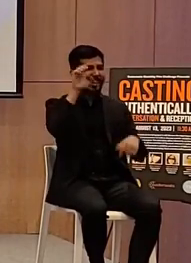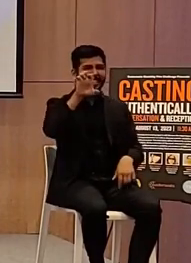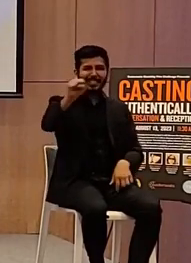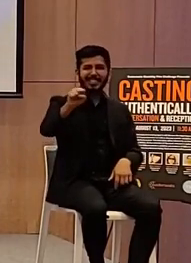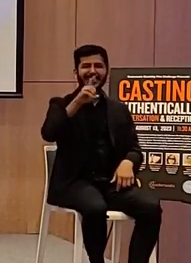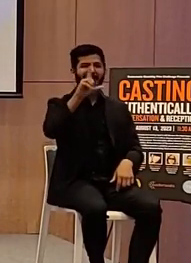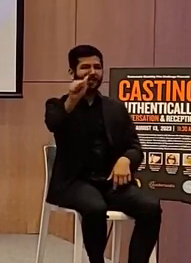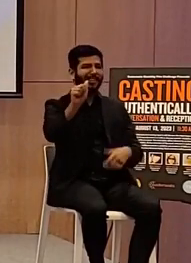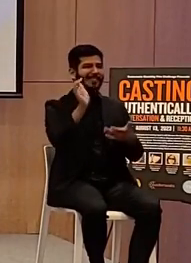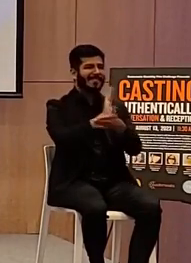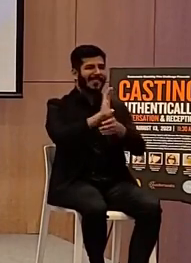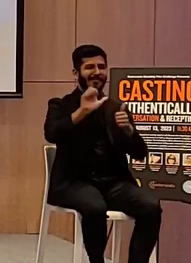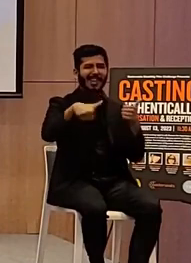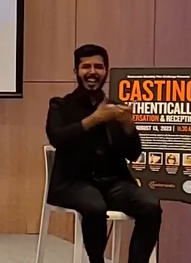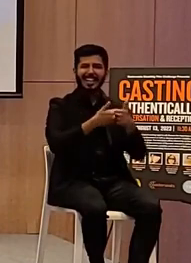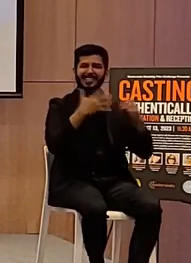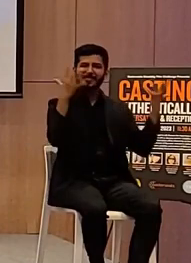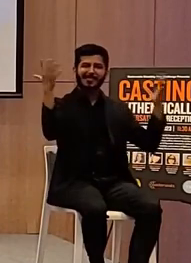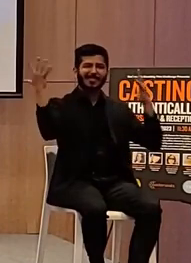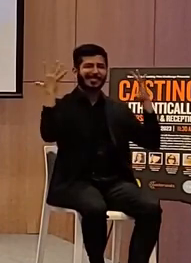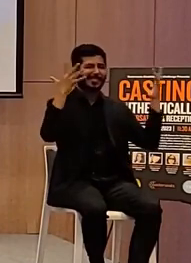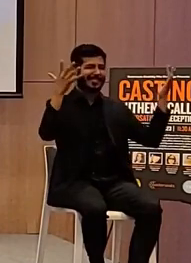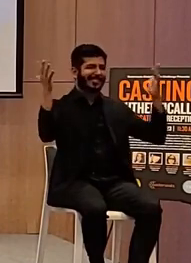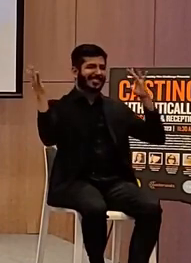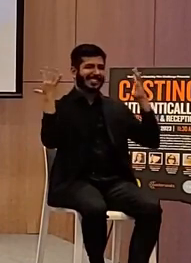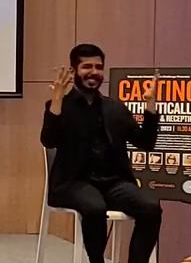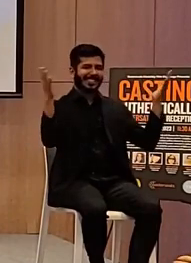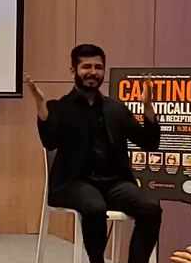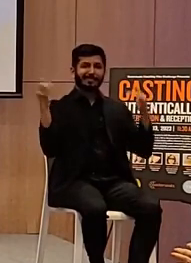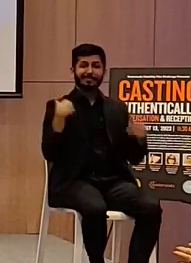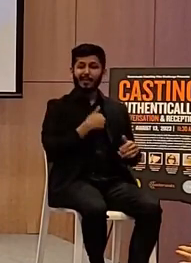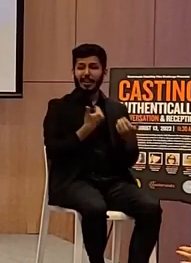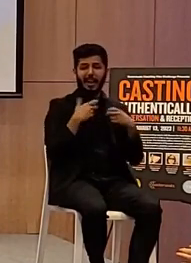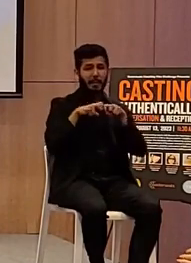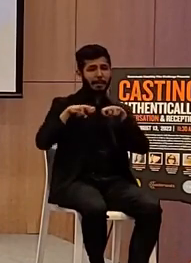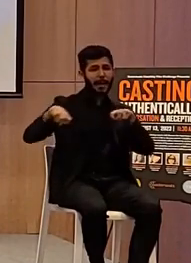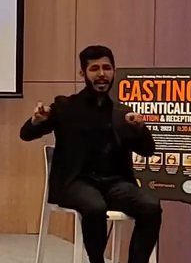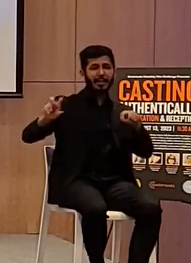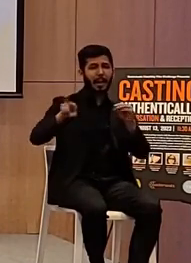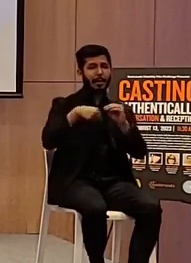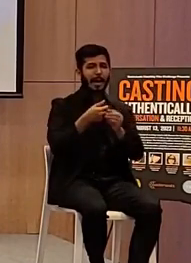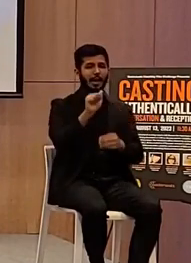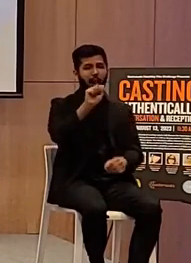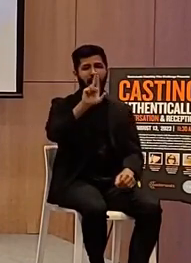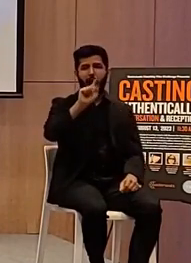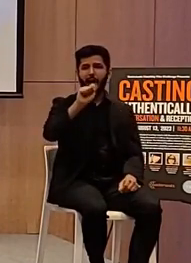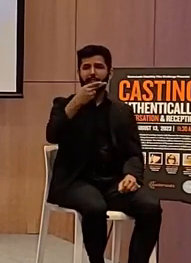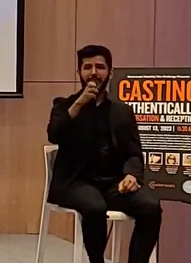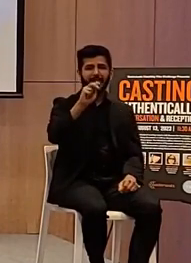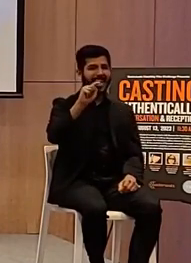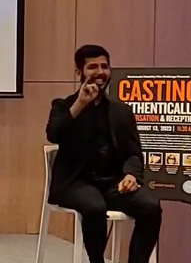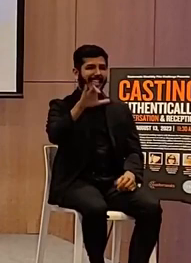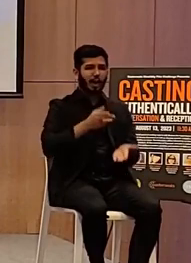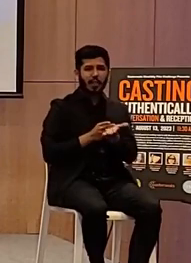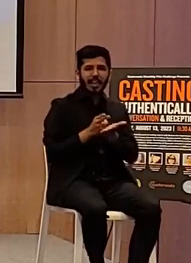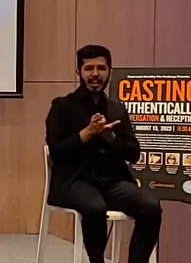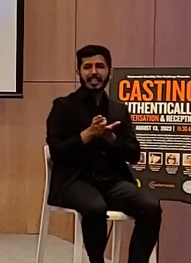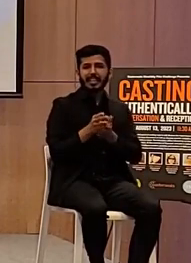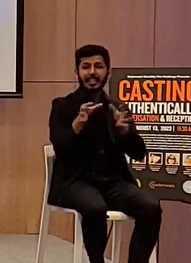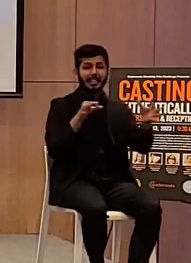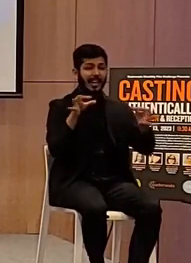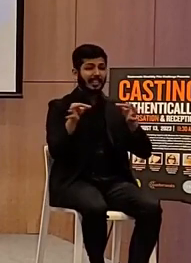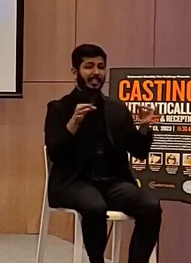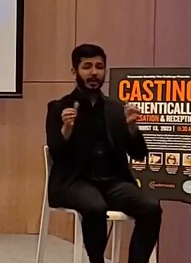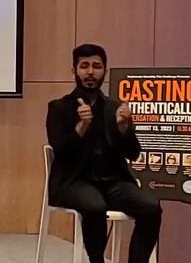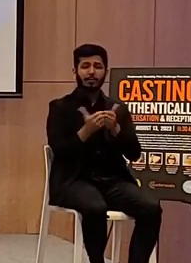Film Challenge. And we have a panel on authentic casting in partnership with the CSA,